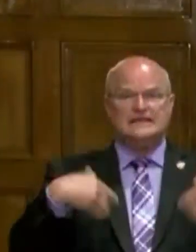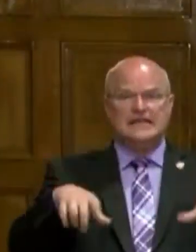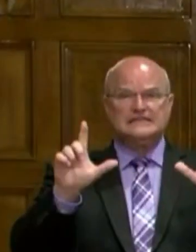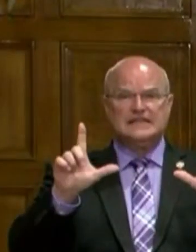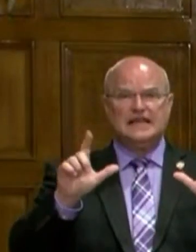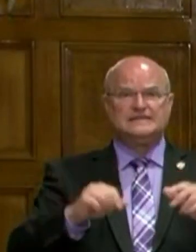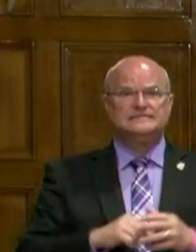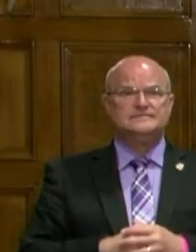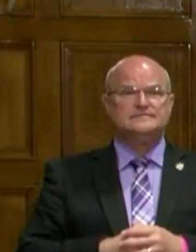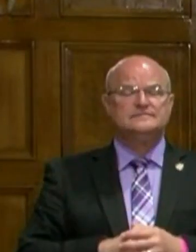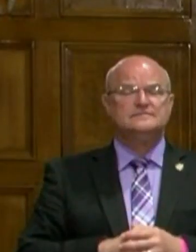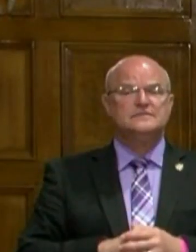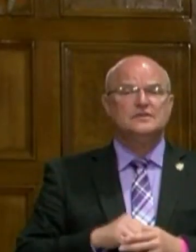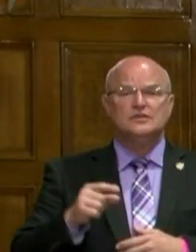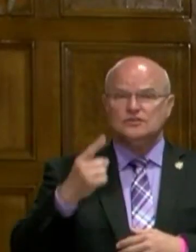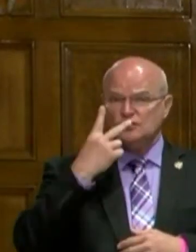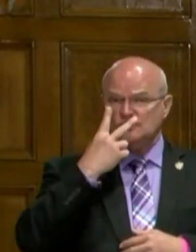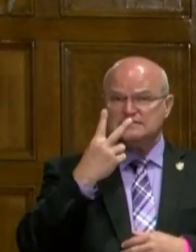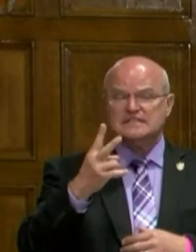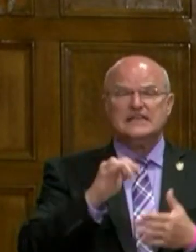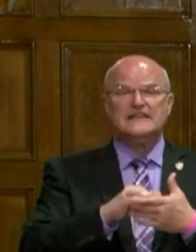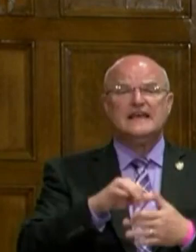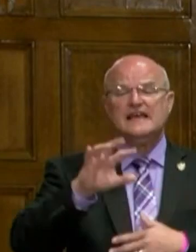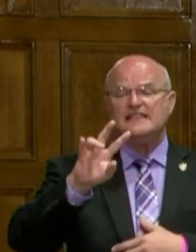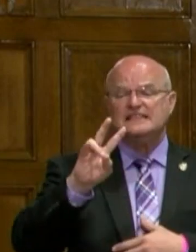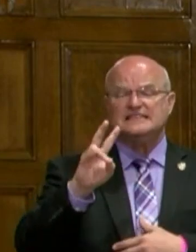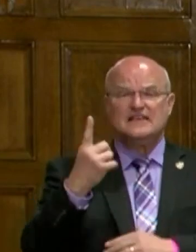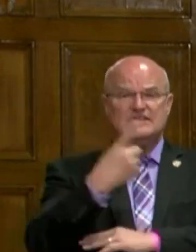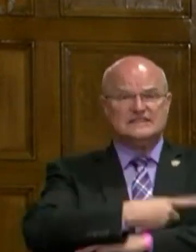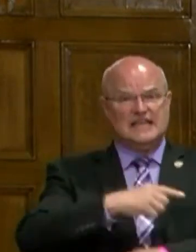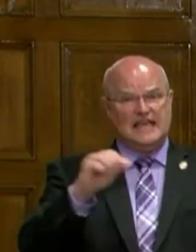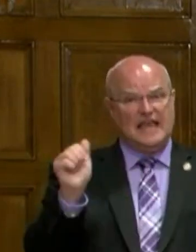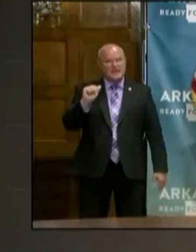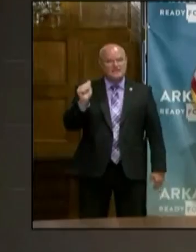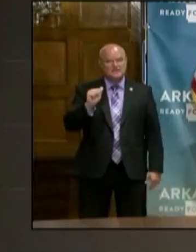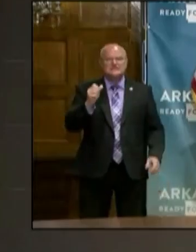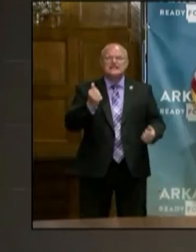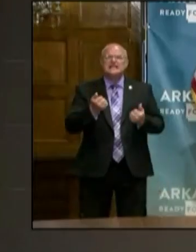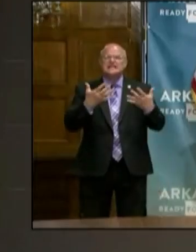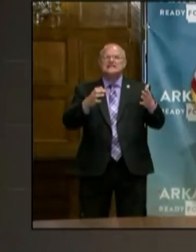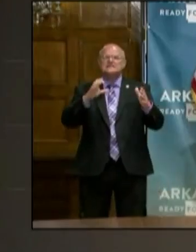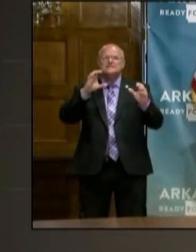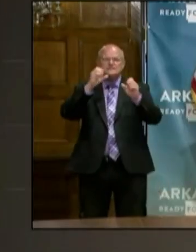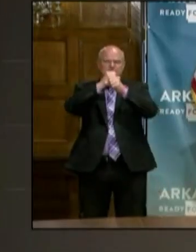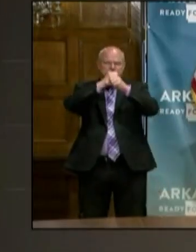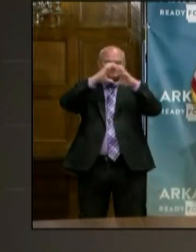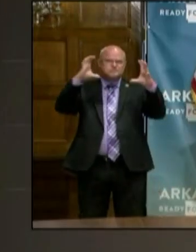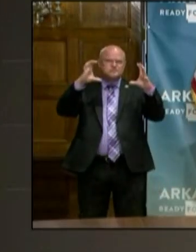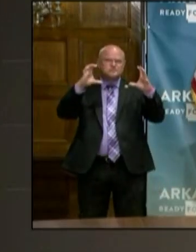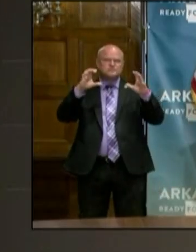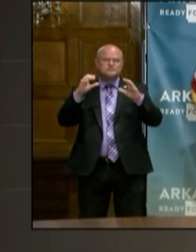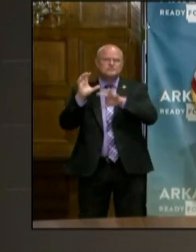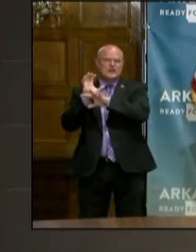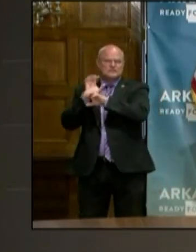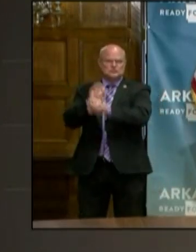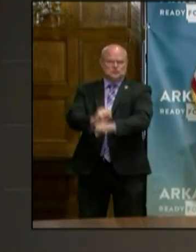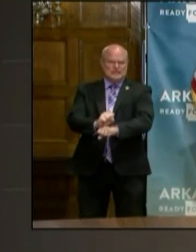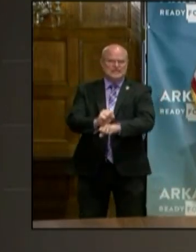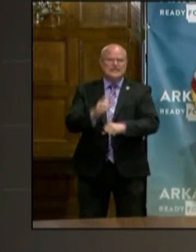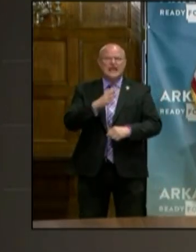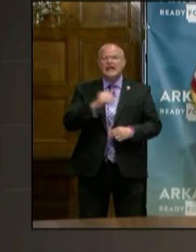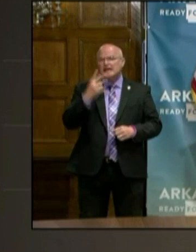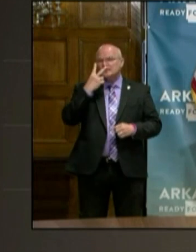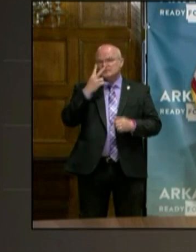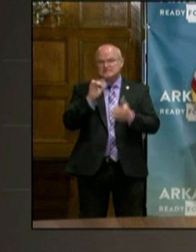next slide, you'll see the 7-day rolling average that gives you a picture of our trends. And